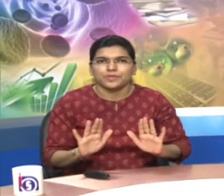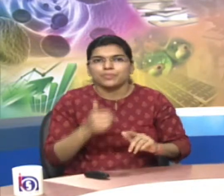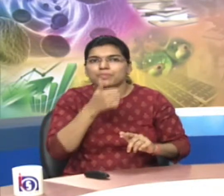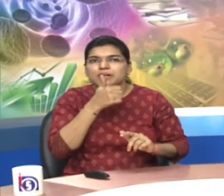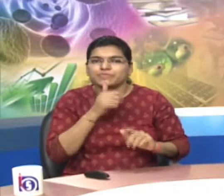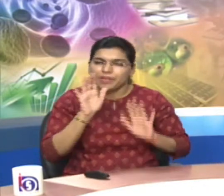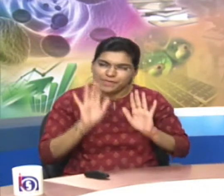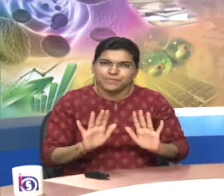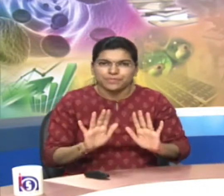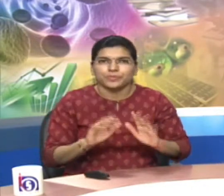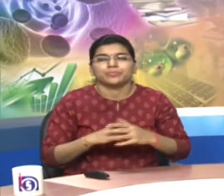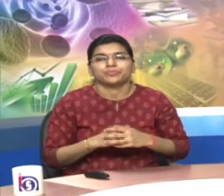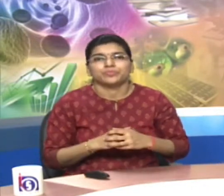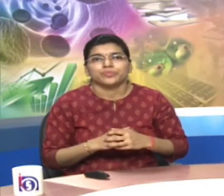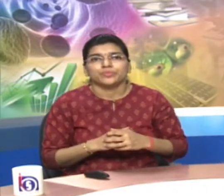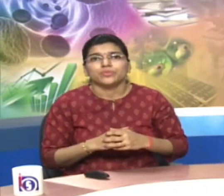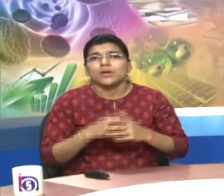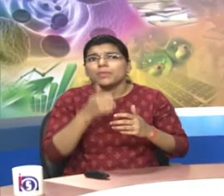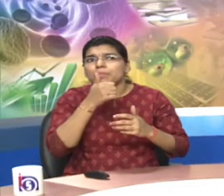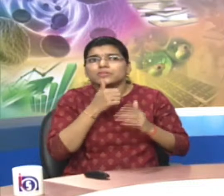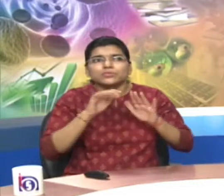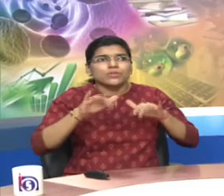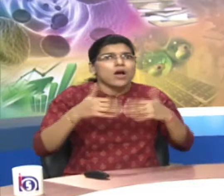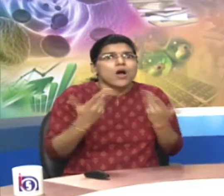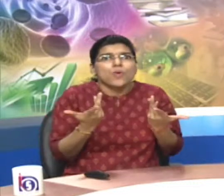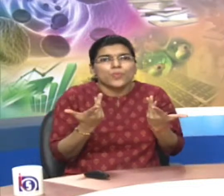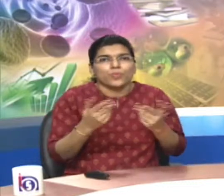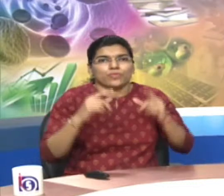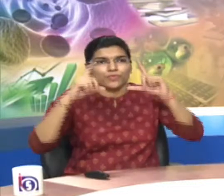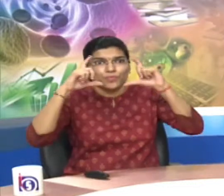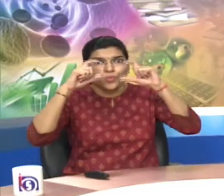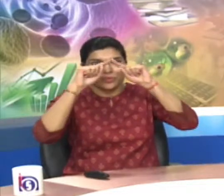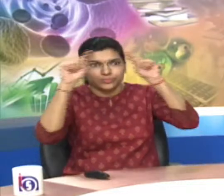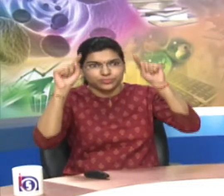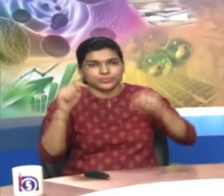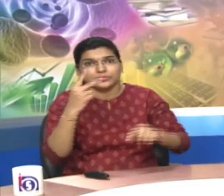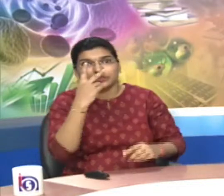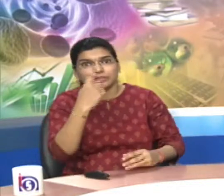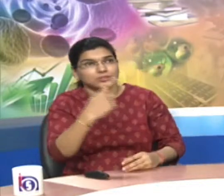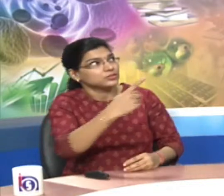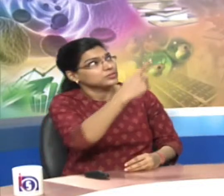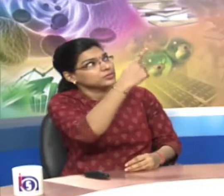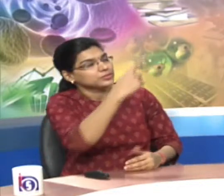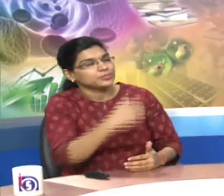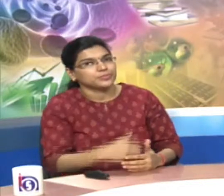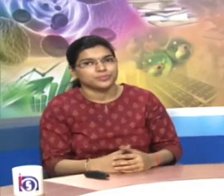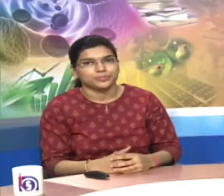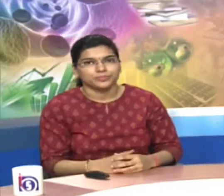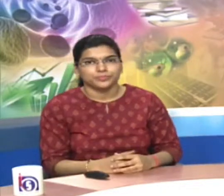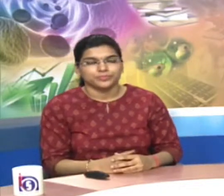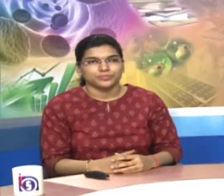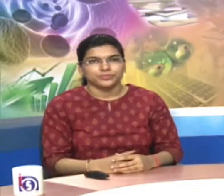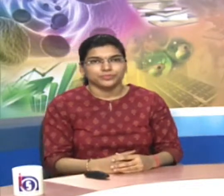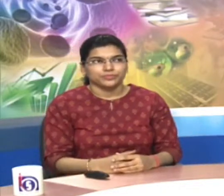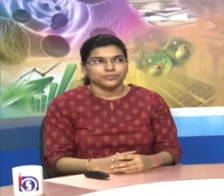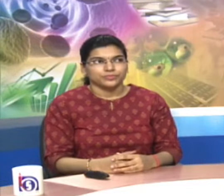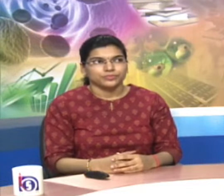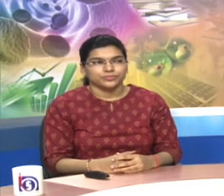have logged your mobile, similarly your data can also be protected. Now you can see on the screen.